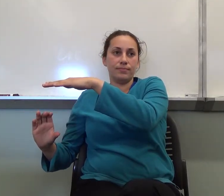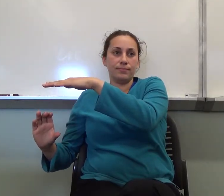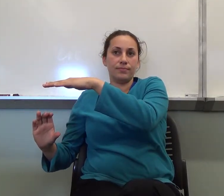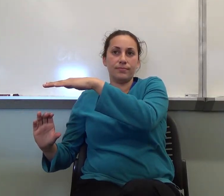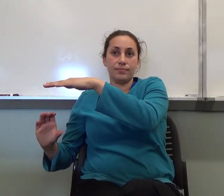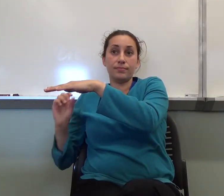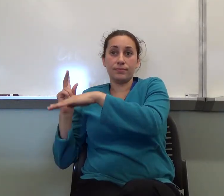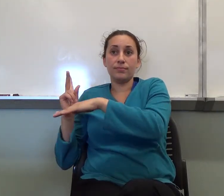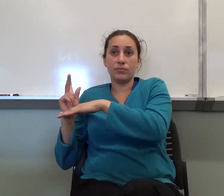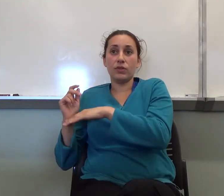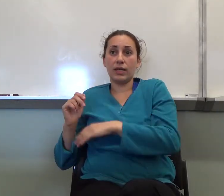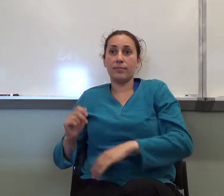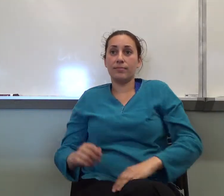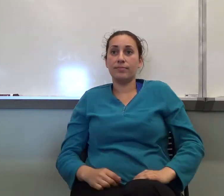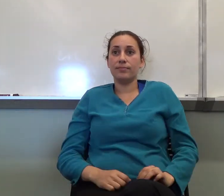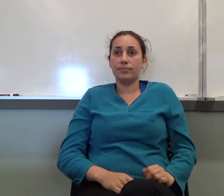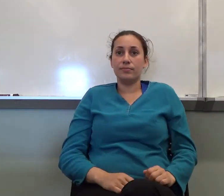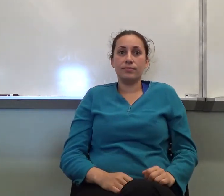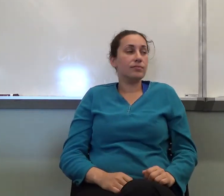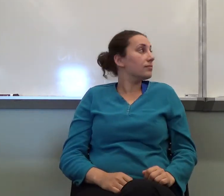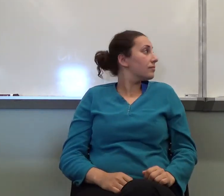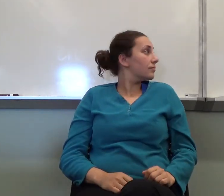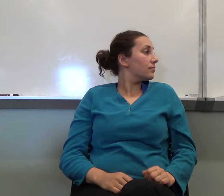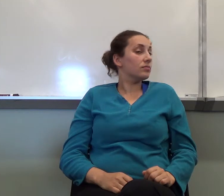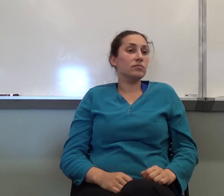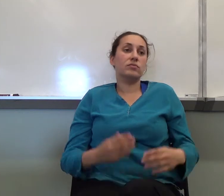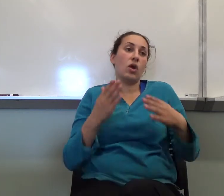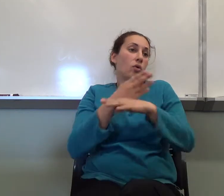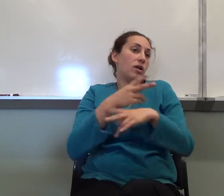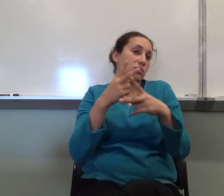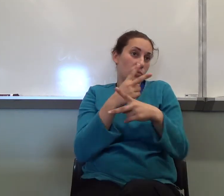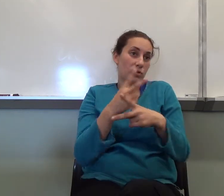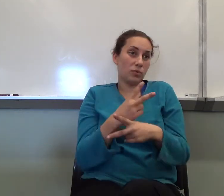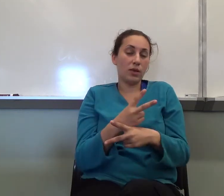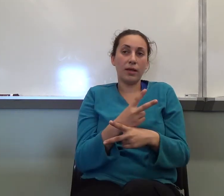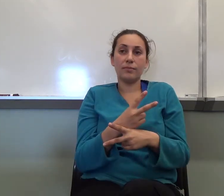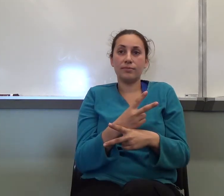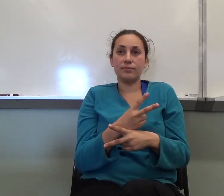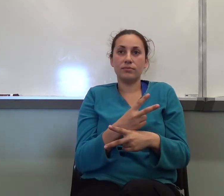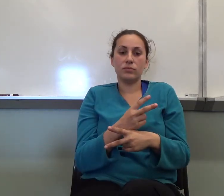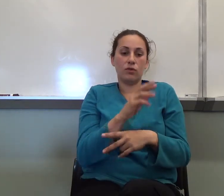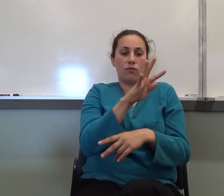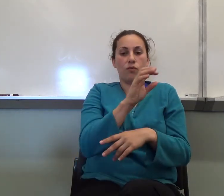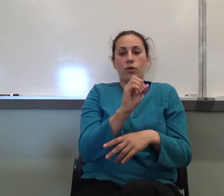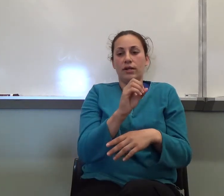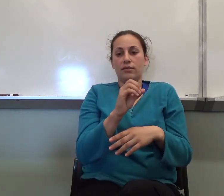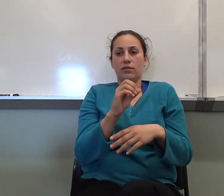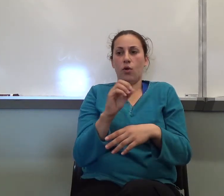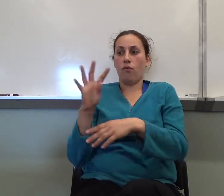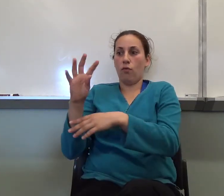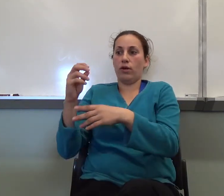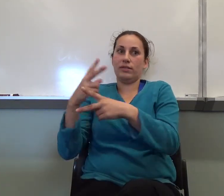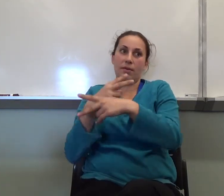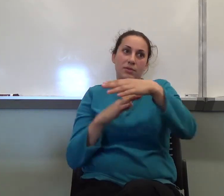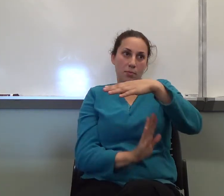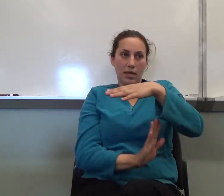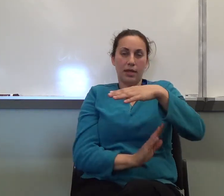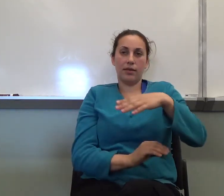Okay? So cross multiplying, you're going to 40 times B on one side, on the other side you're 25